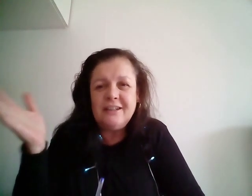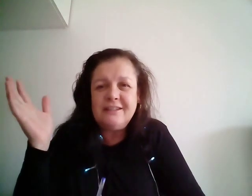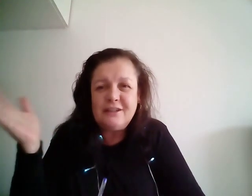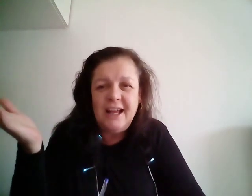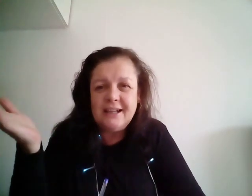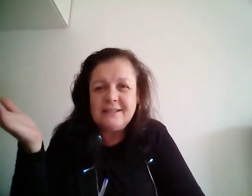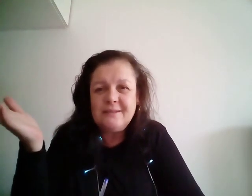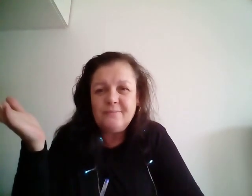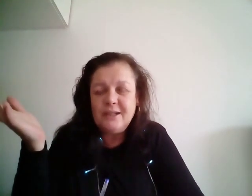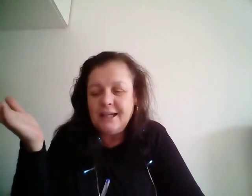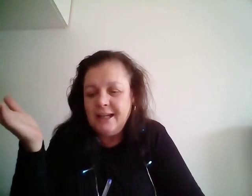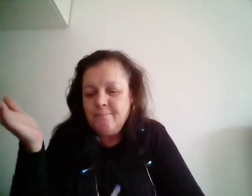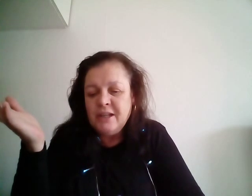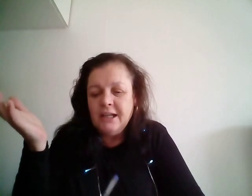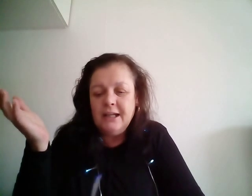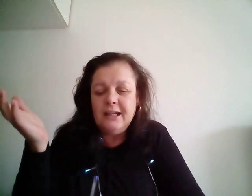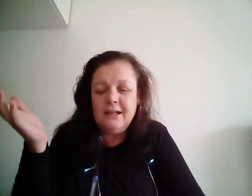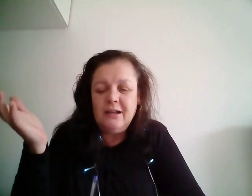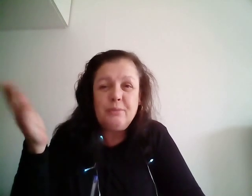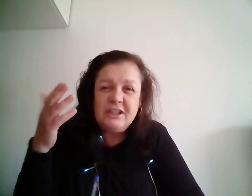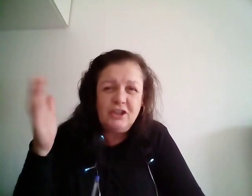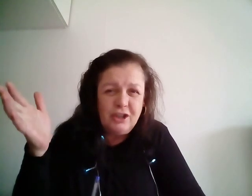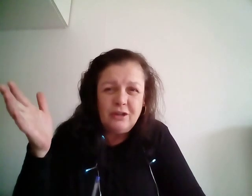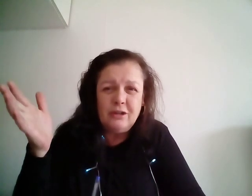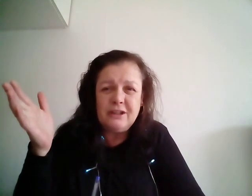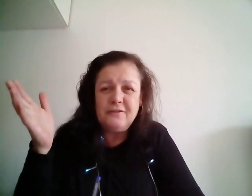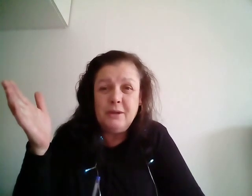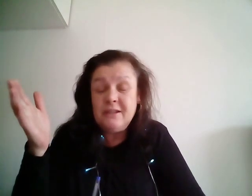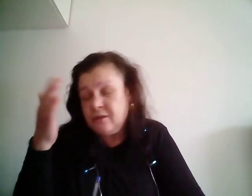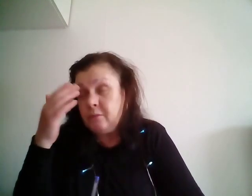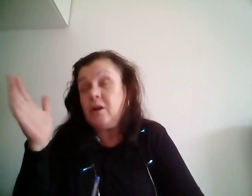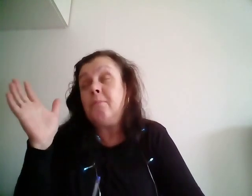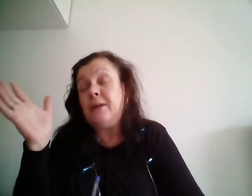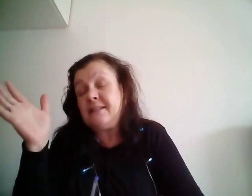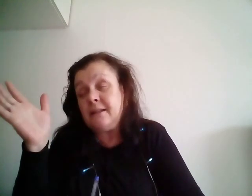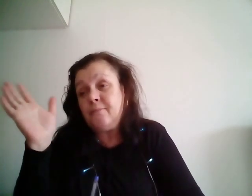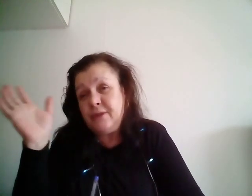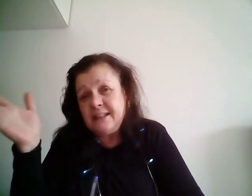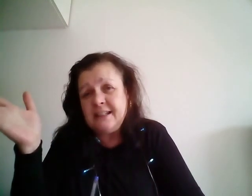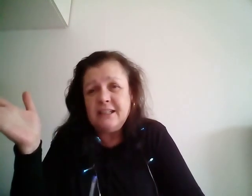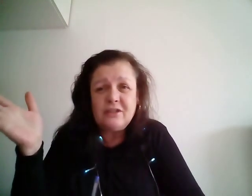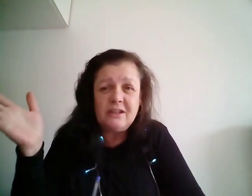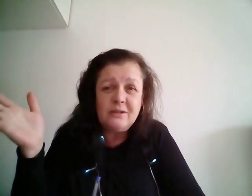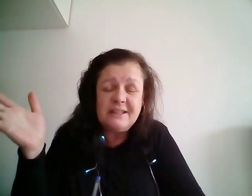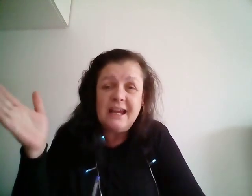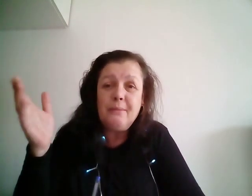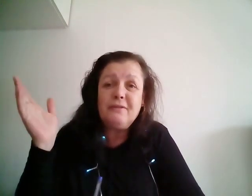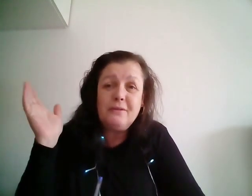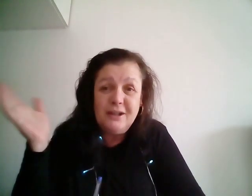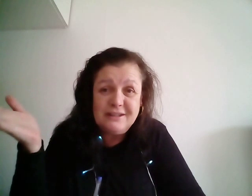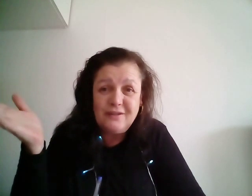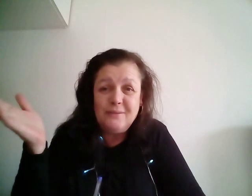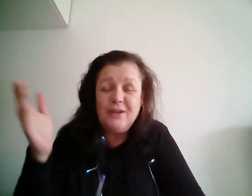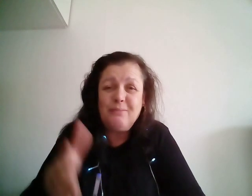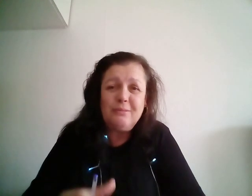earth is flat, okay? I'm pretty sure that for most of them, God bless their dear little souls, okay? But for most of them, they probably